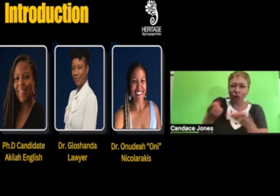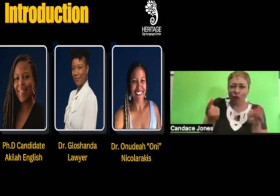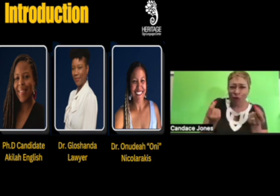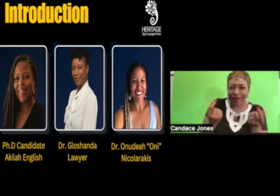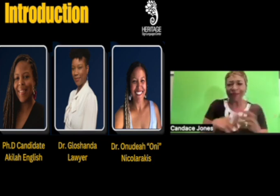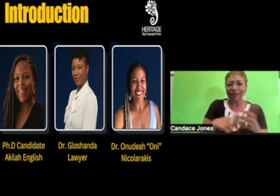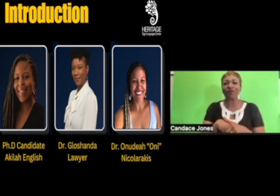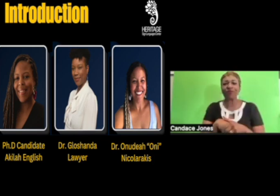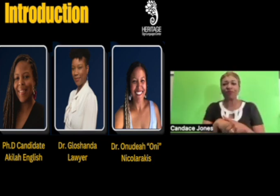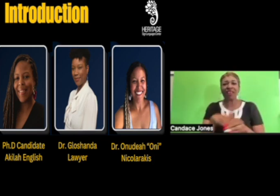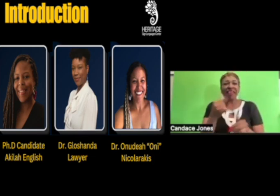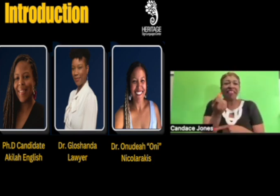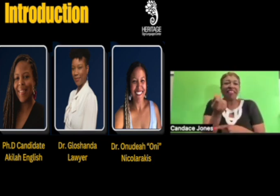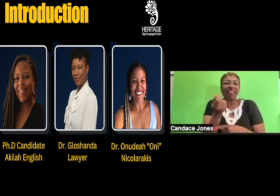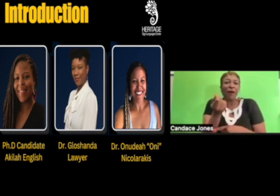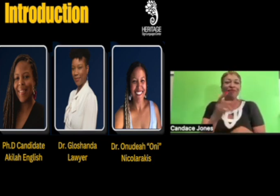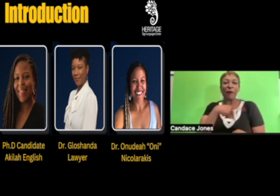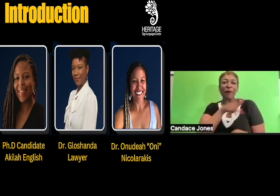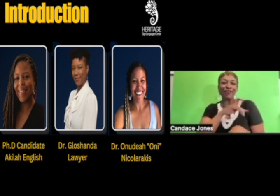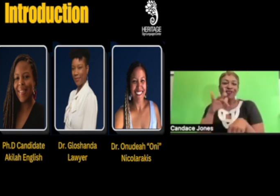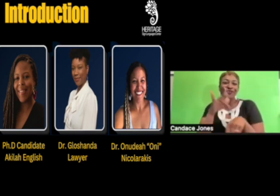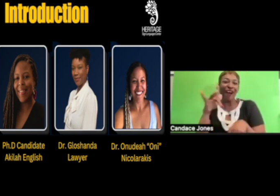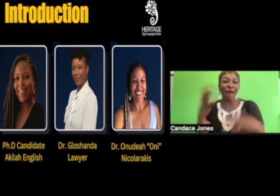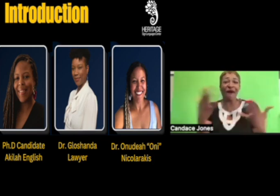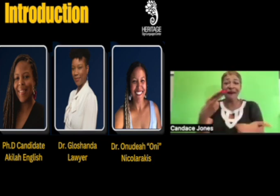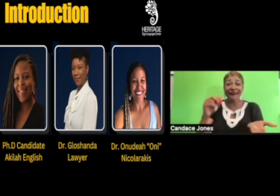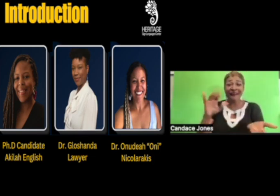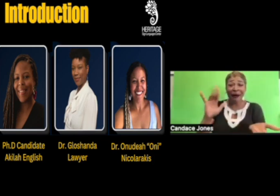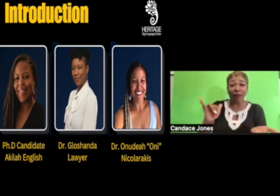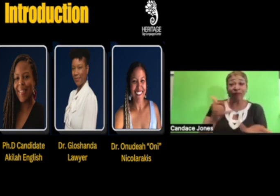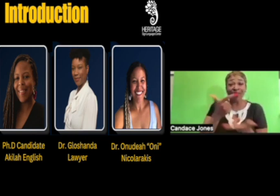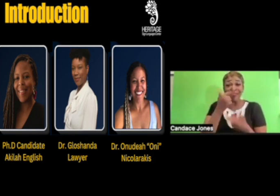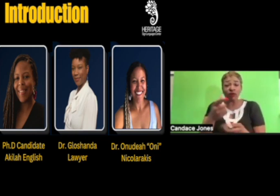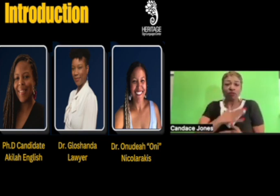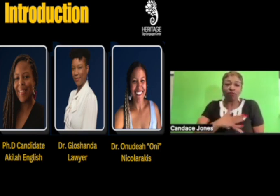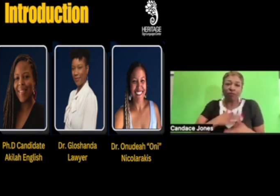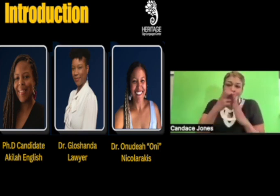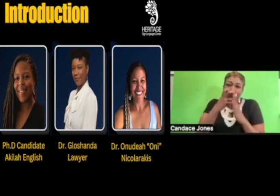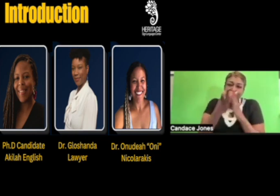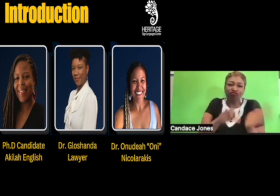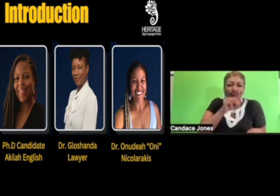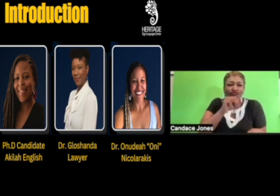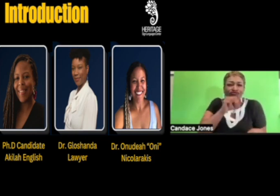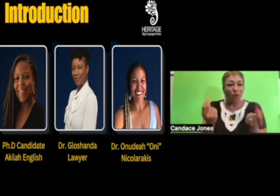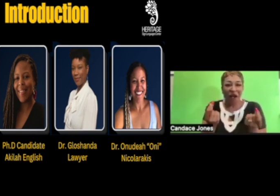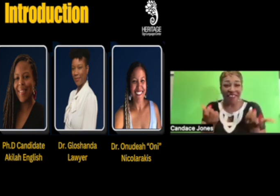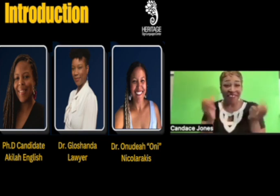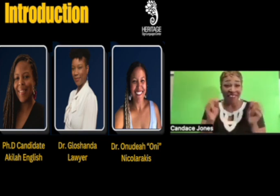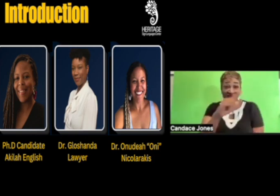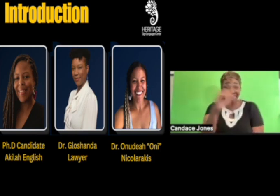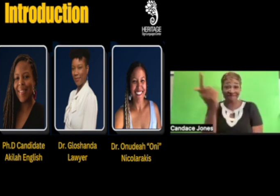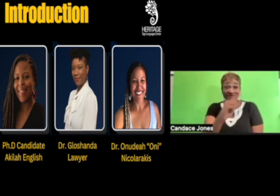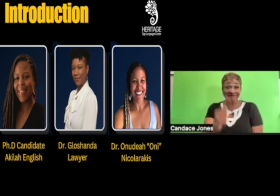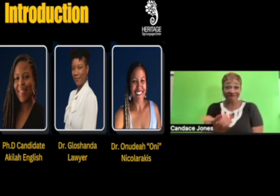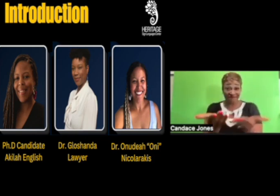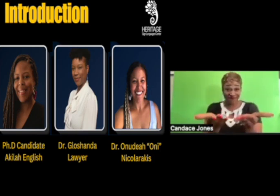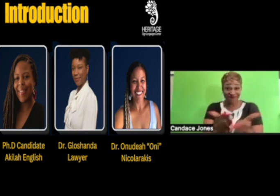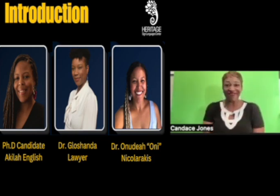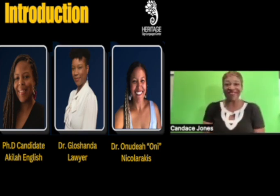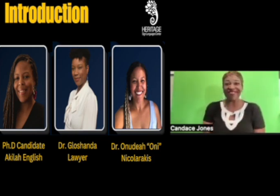accomplishments, and what your areas of study are. And we'll have a bit of personal touch to discuss the things that you